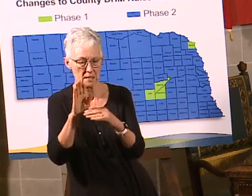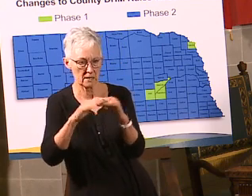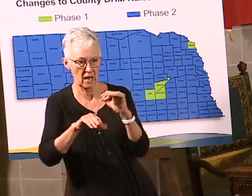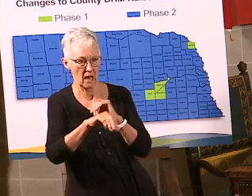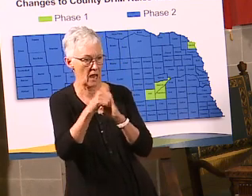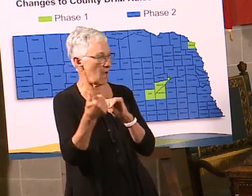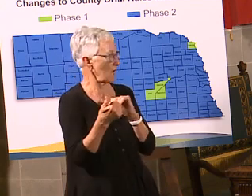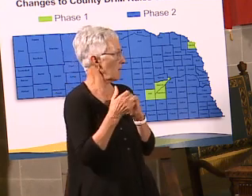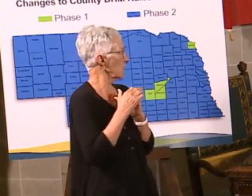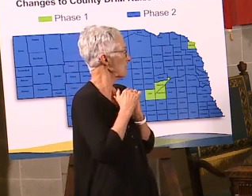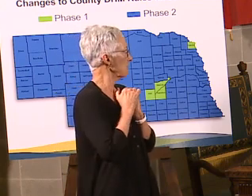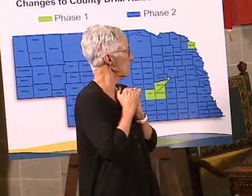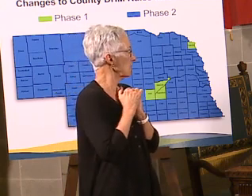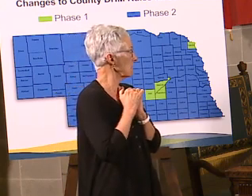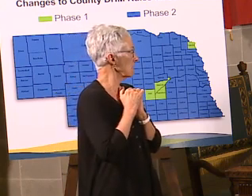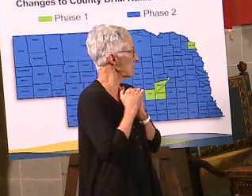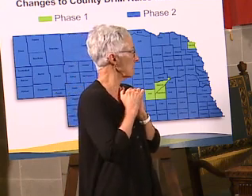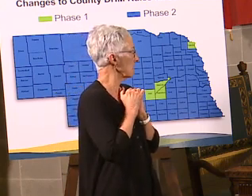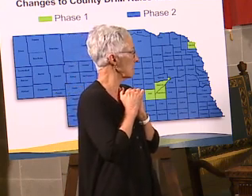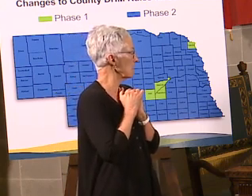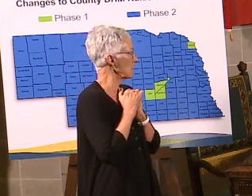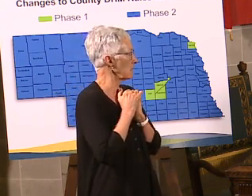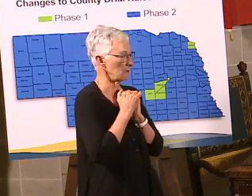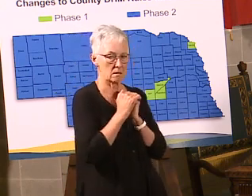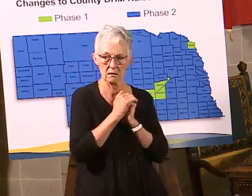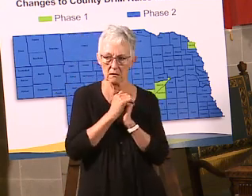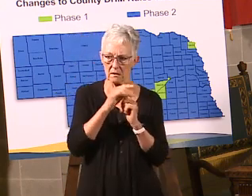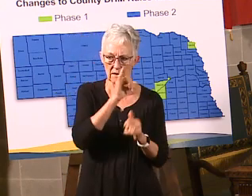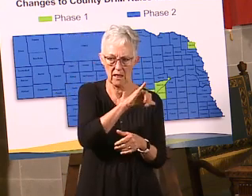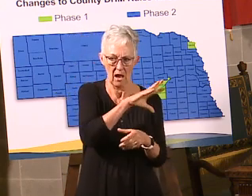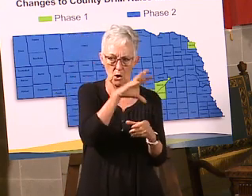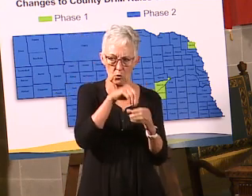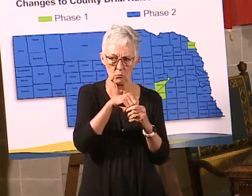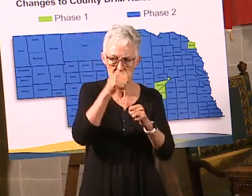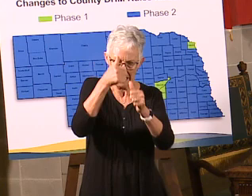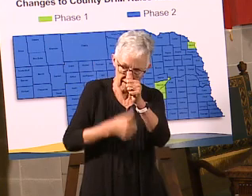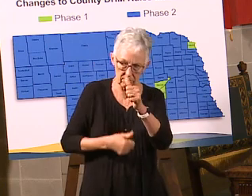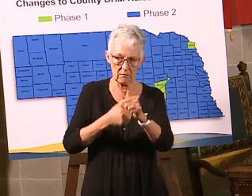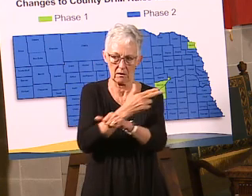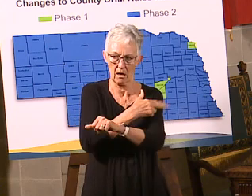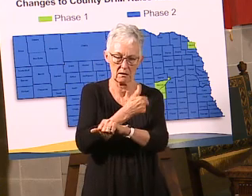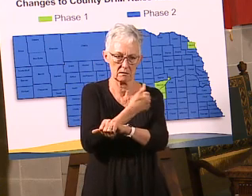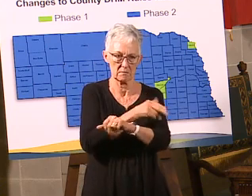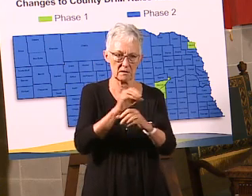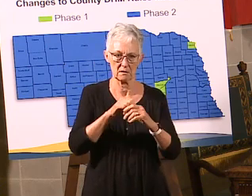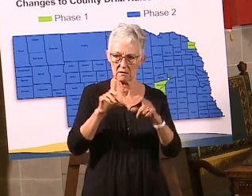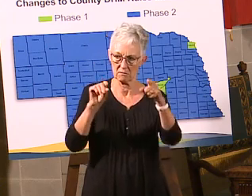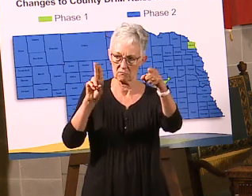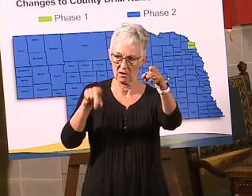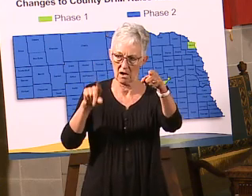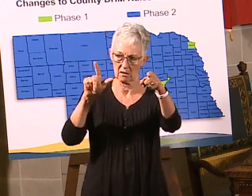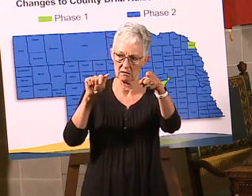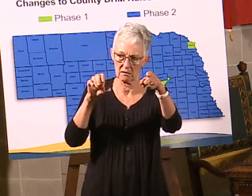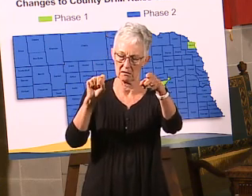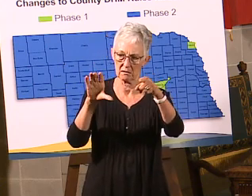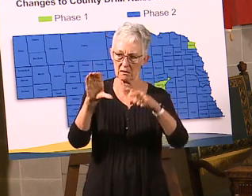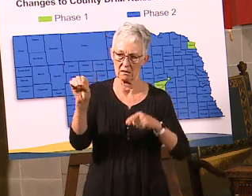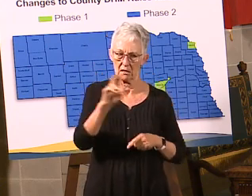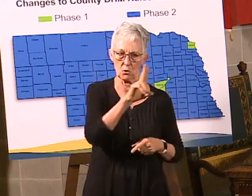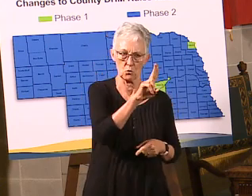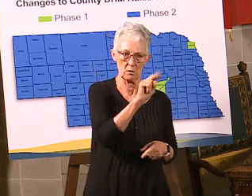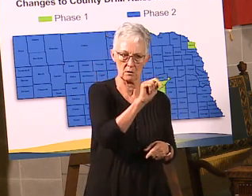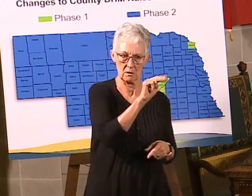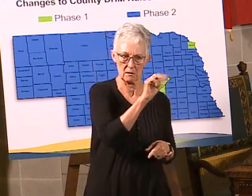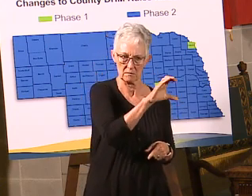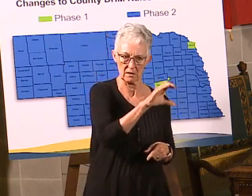He wants to know which hospitals are part of the data. It's all the hospitals. Oh, it's every hospital in Douglas County, but mostly the main three systems,